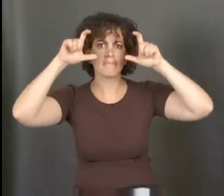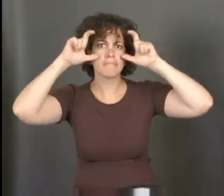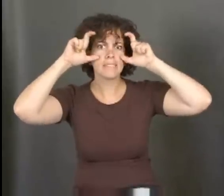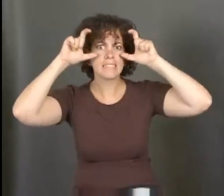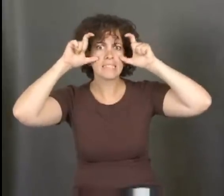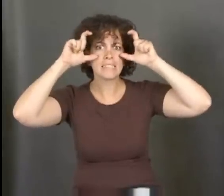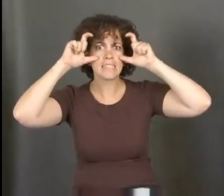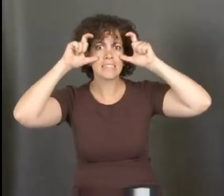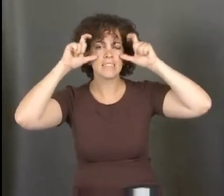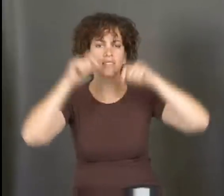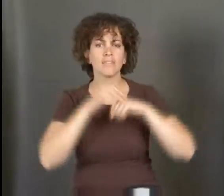Glasses, if they're larger.